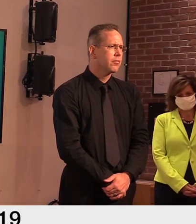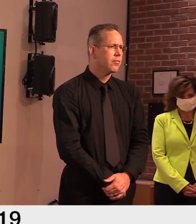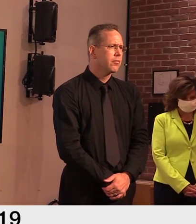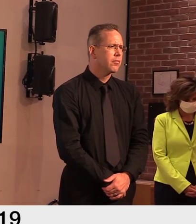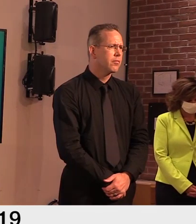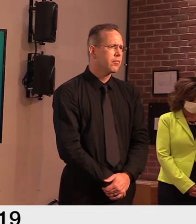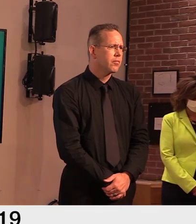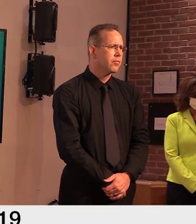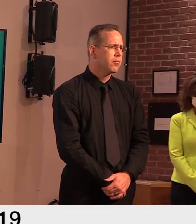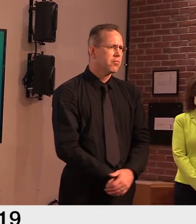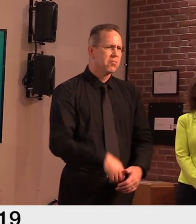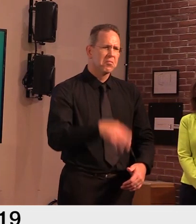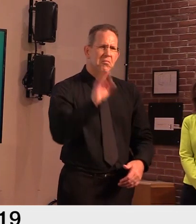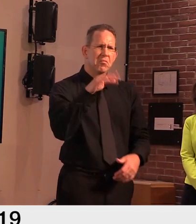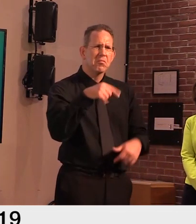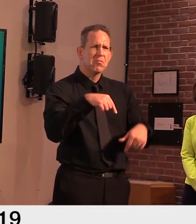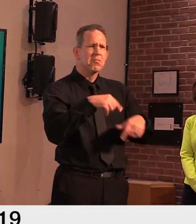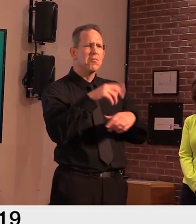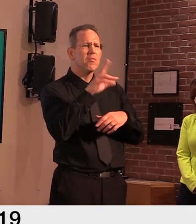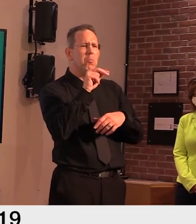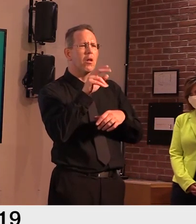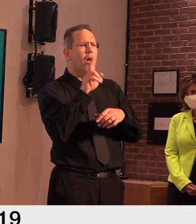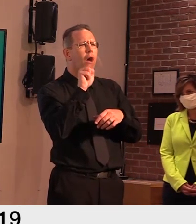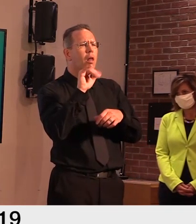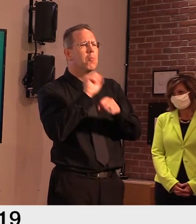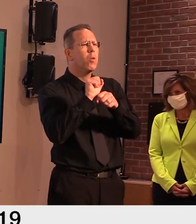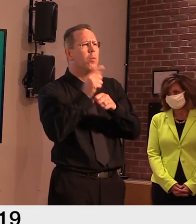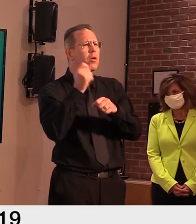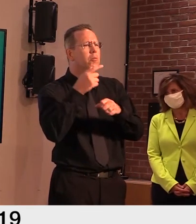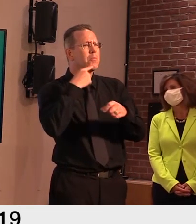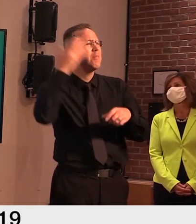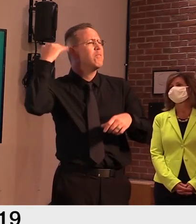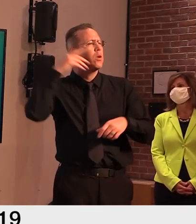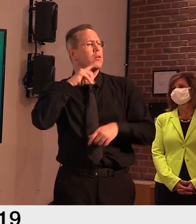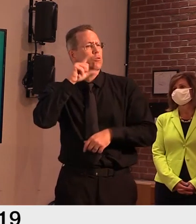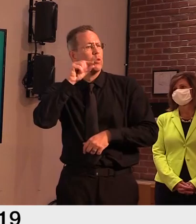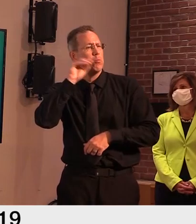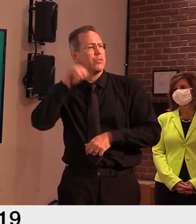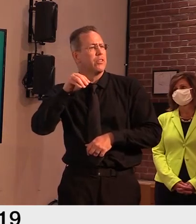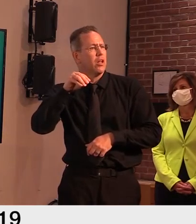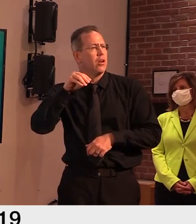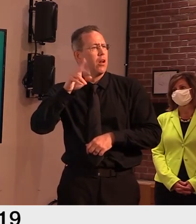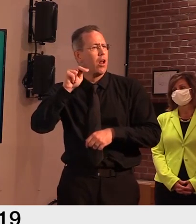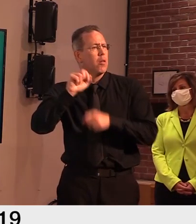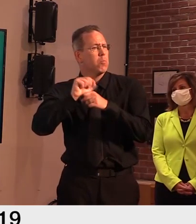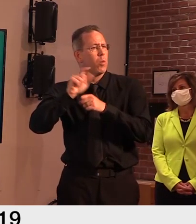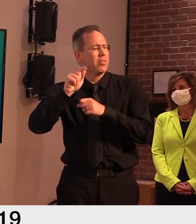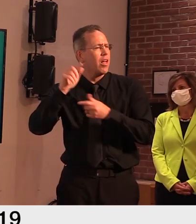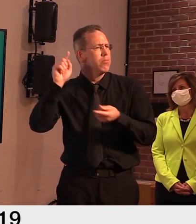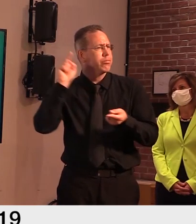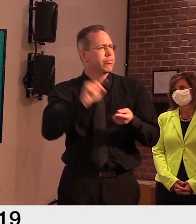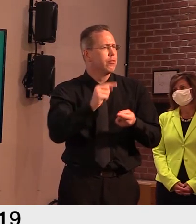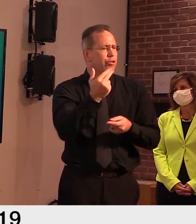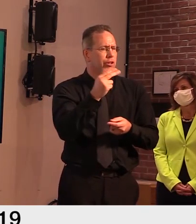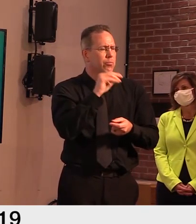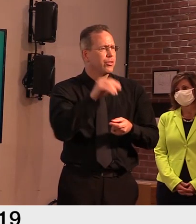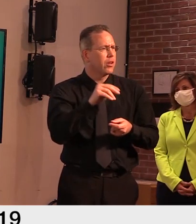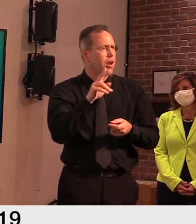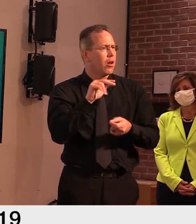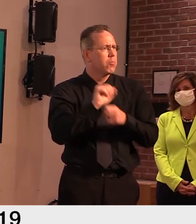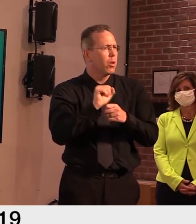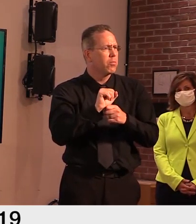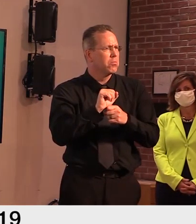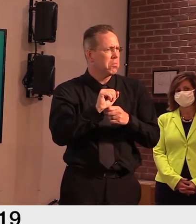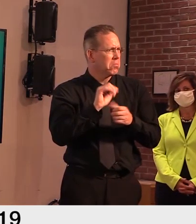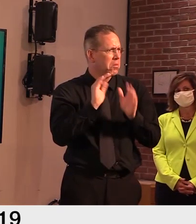also lower than the U.S. rate now. I'm kind of shooting by that. How much is this good news? Are you considering this